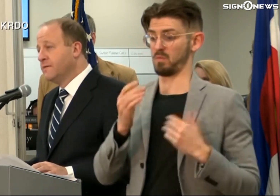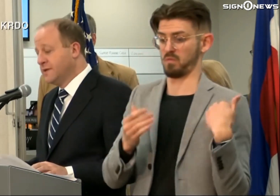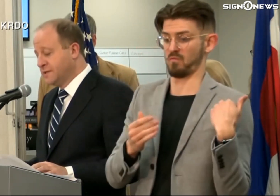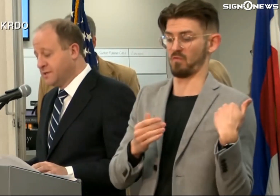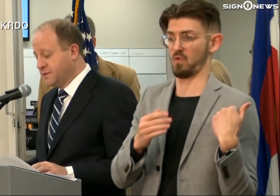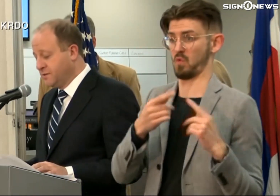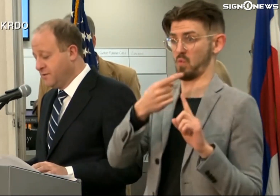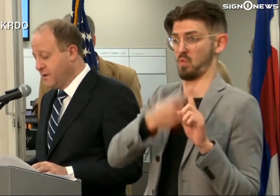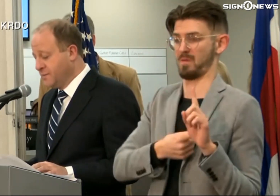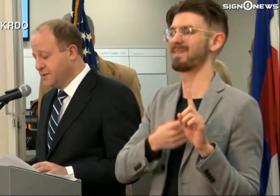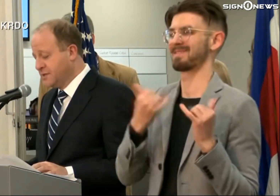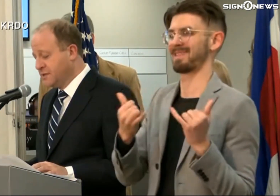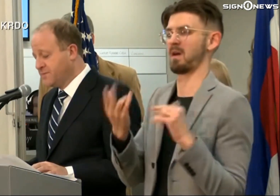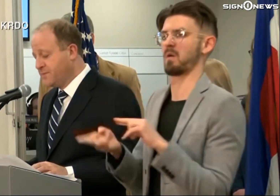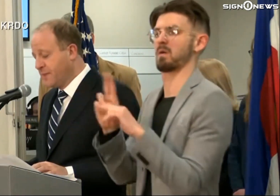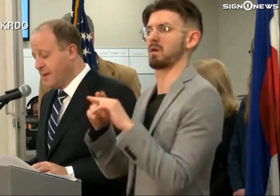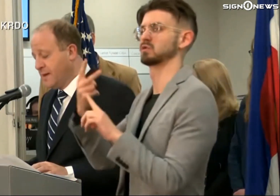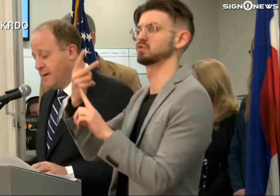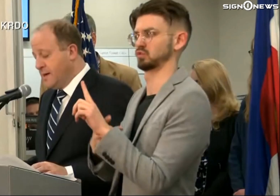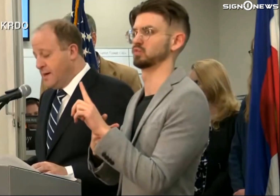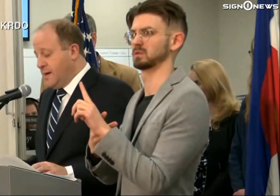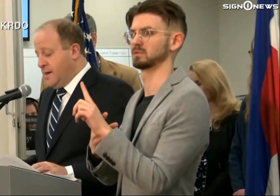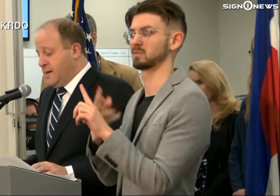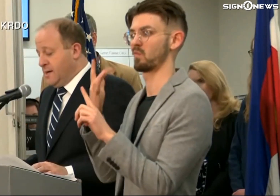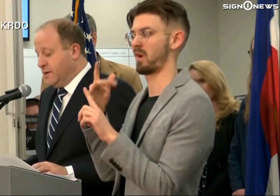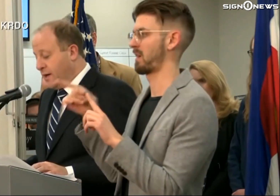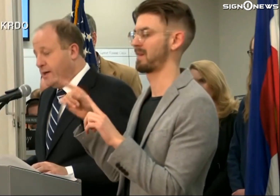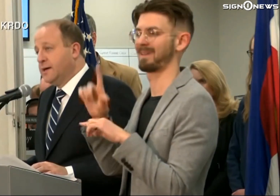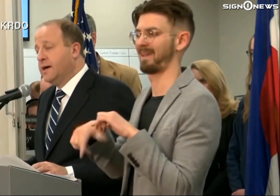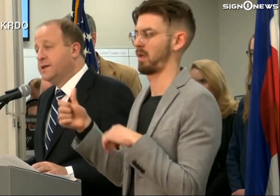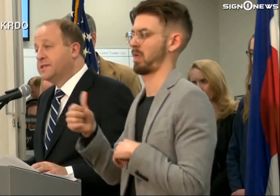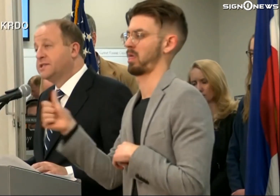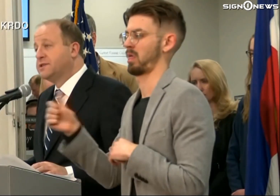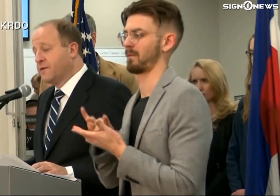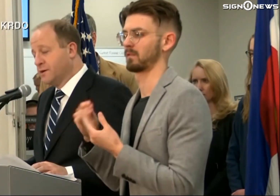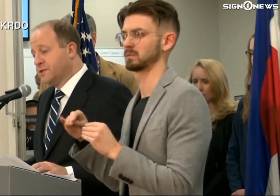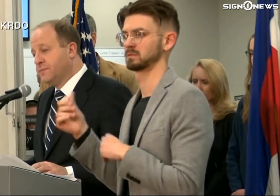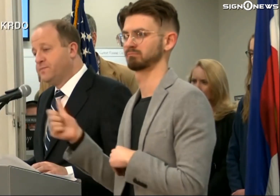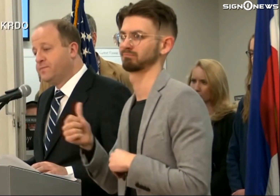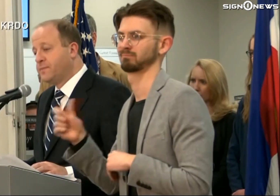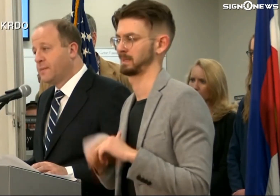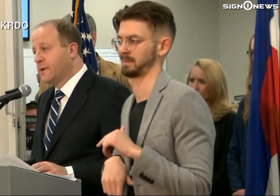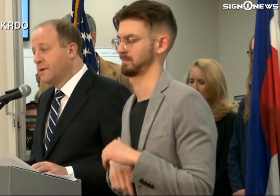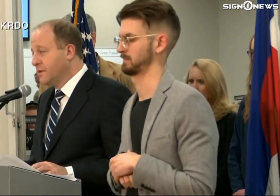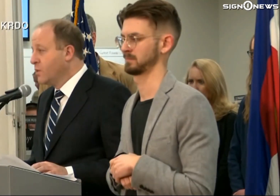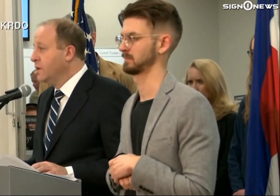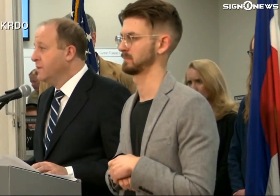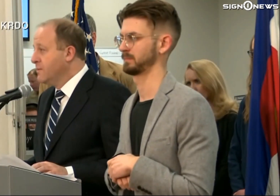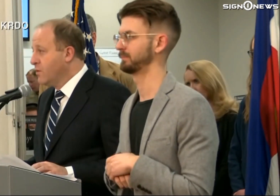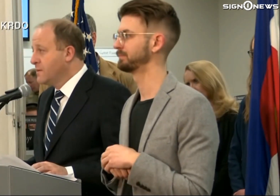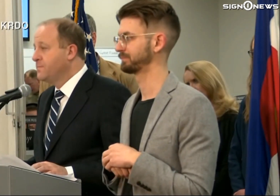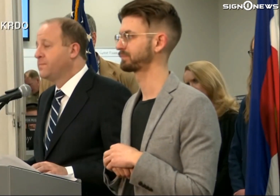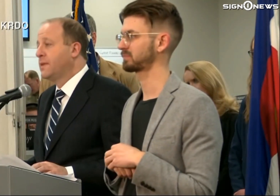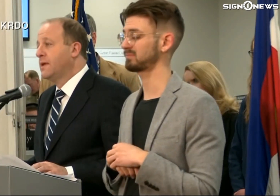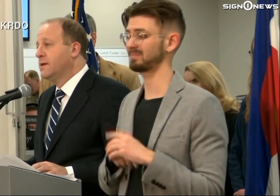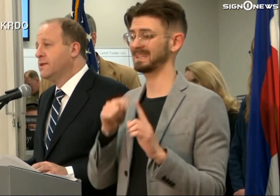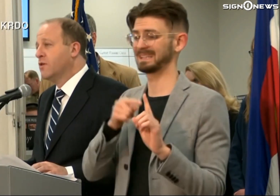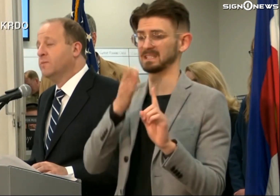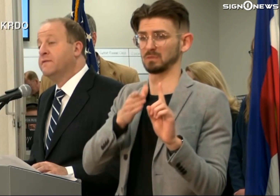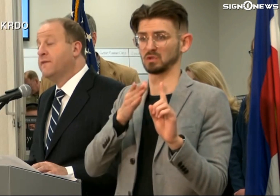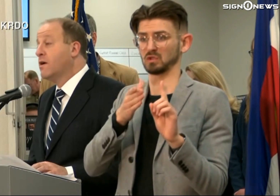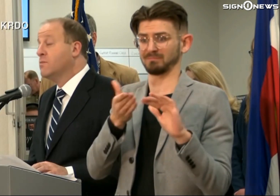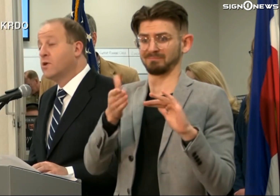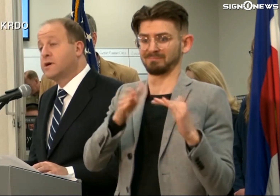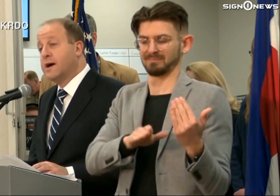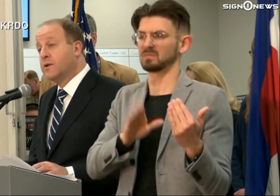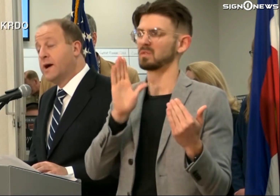for visits to pharmacies. Look, this is the first. There will be more. There